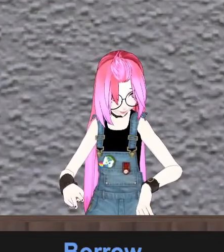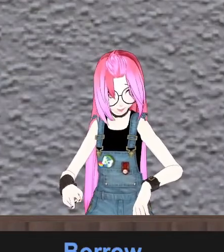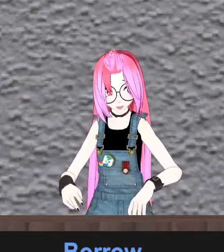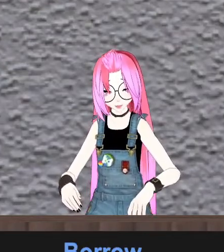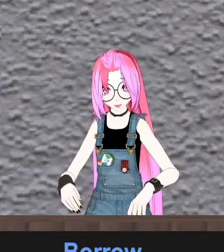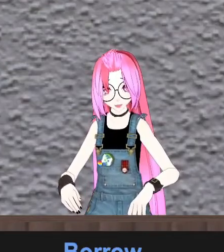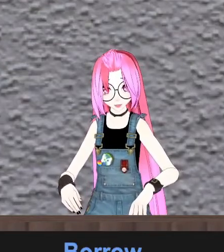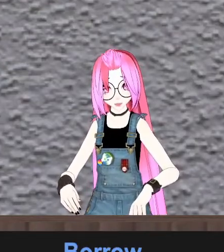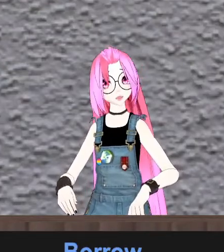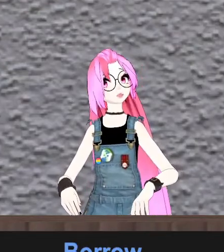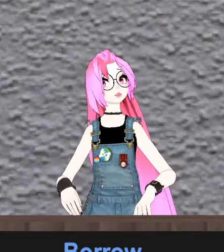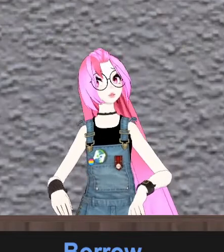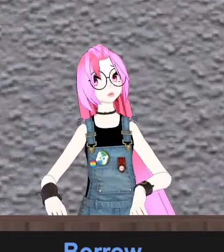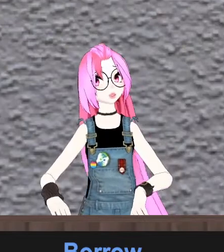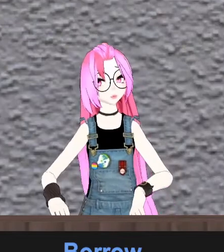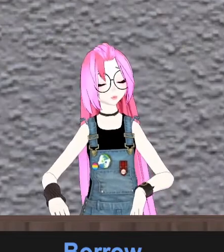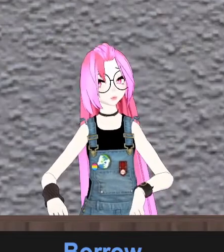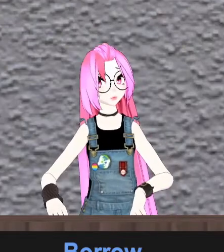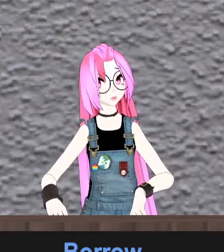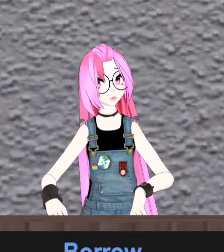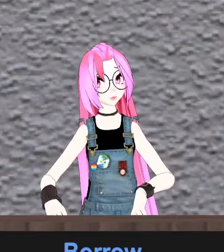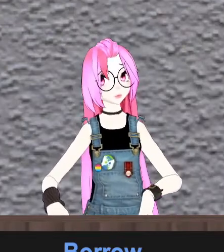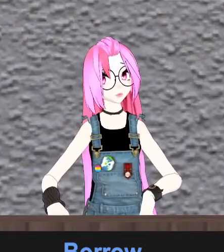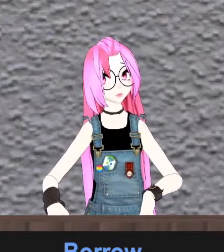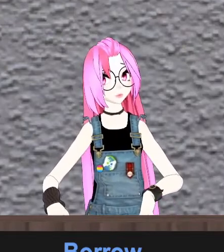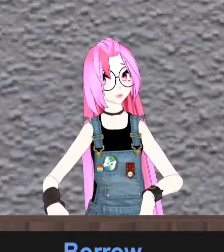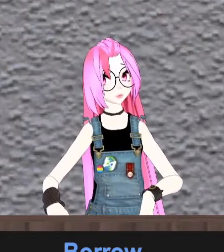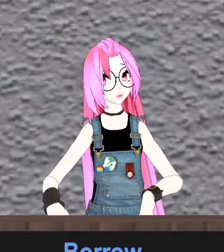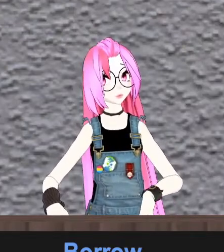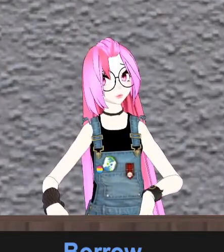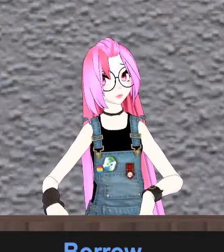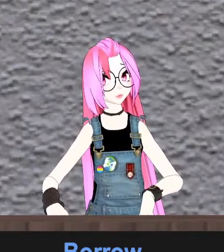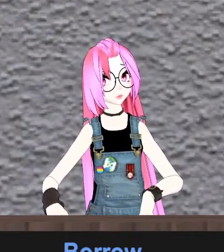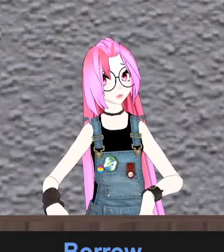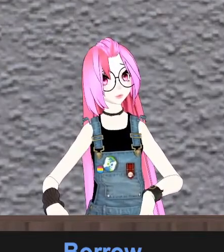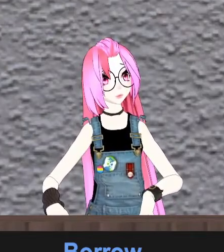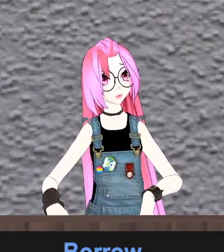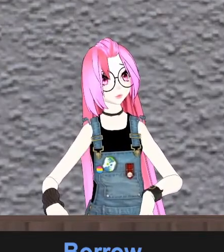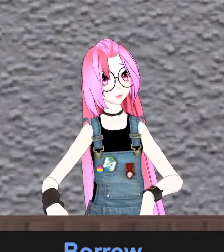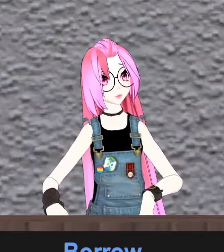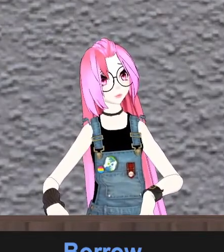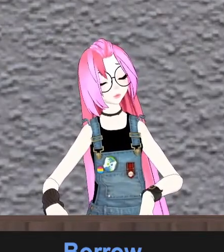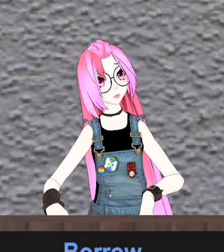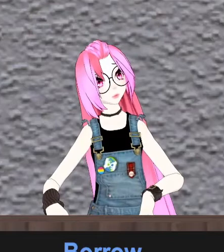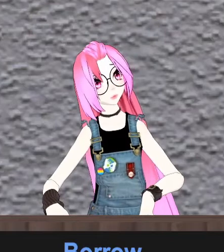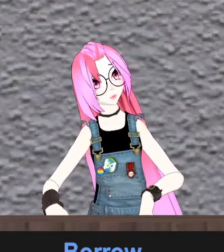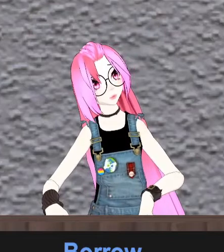Jenny. What's up? With signs that like you have to show both of